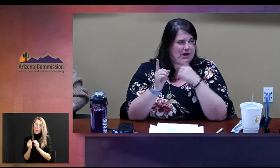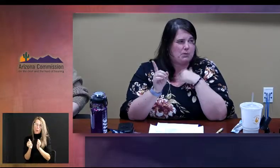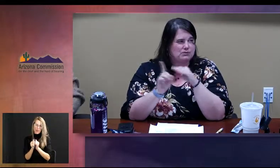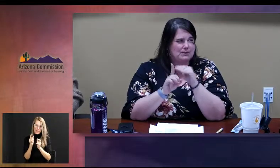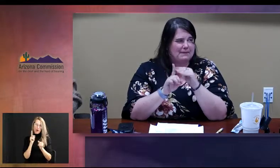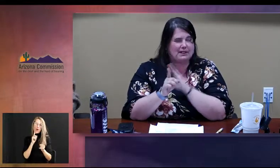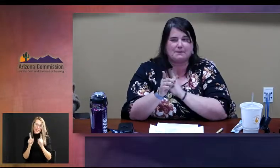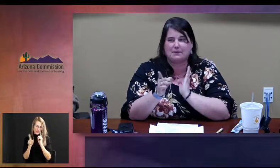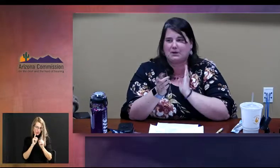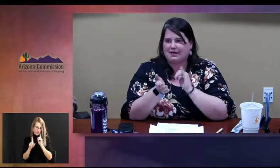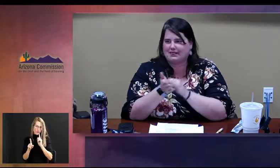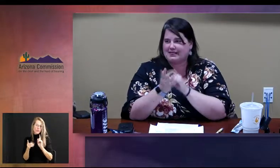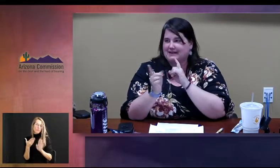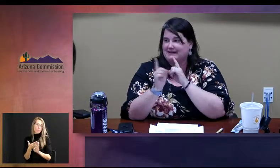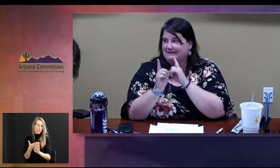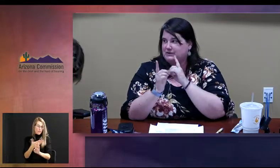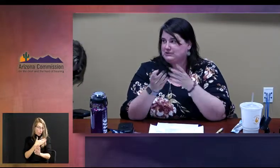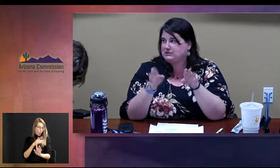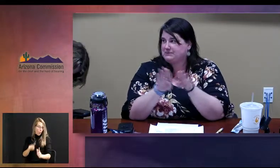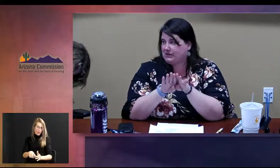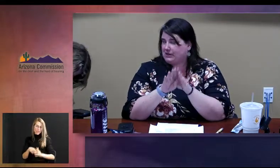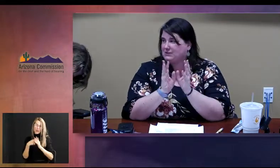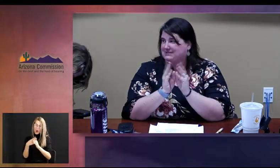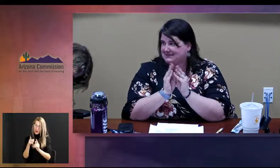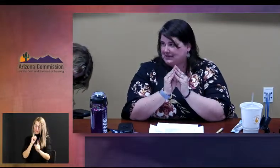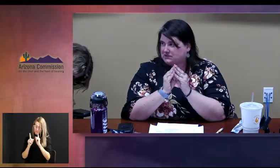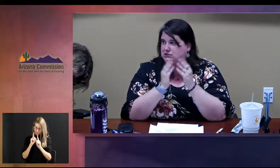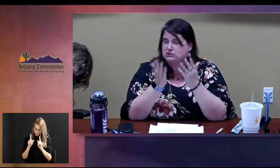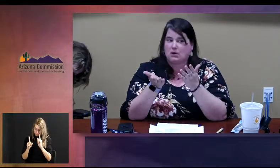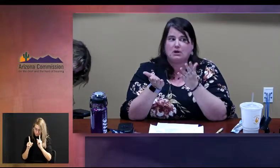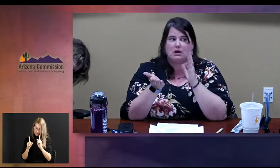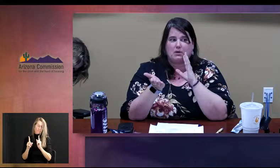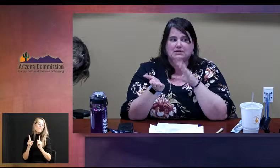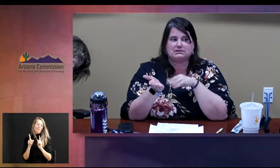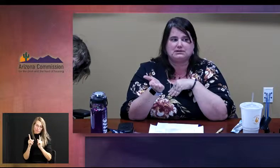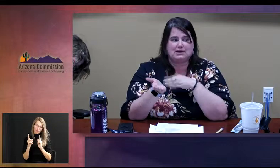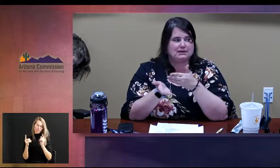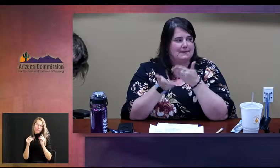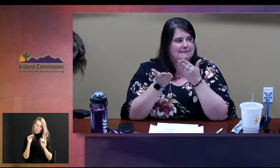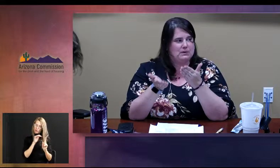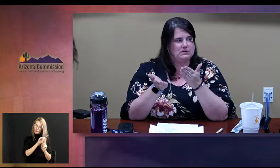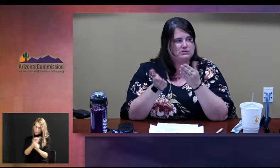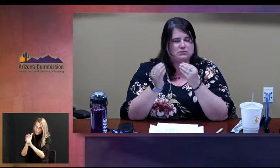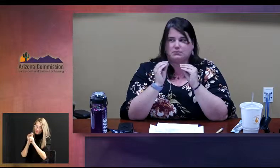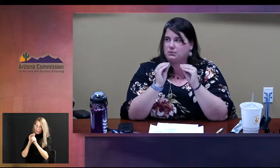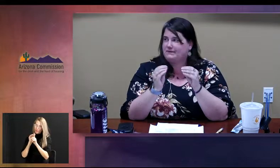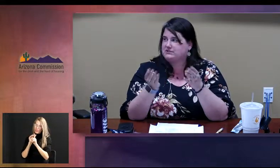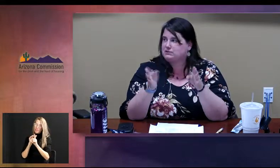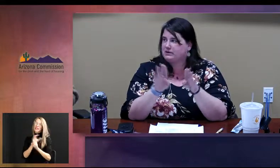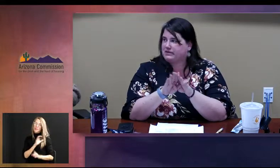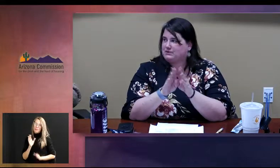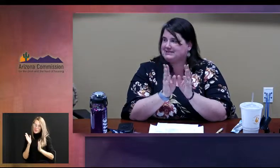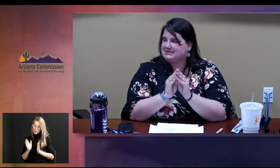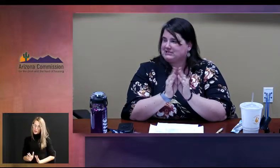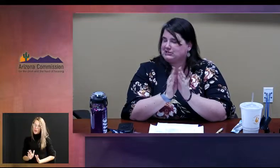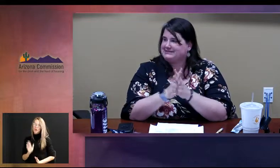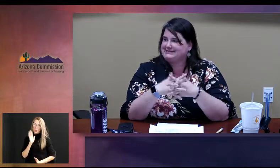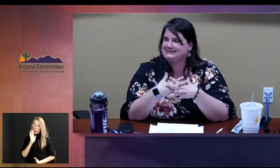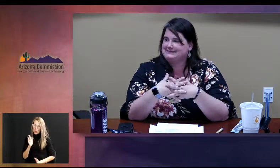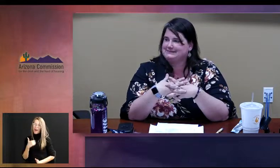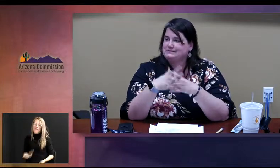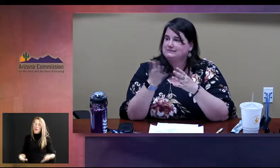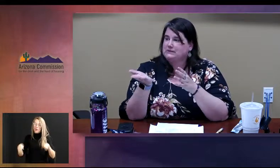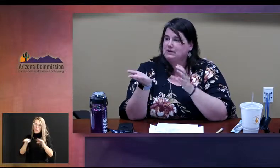But before we start with the interviews, I want to remind our commissioners that the interviews will be conducted in close